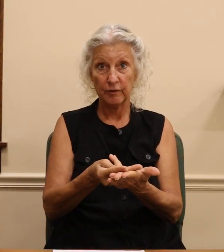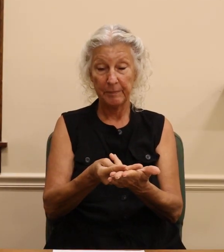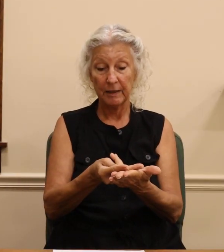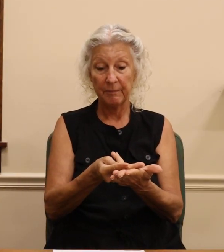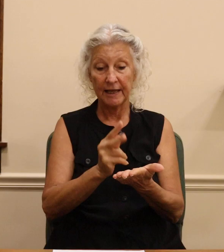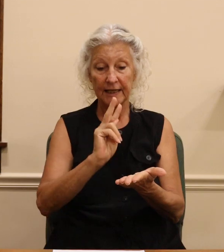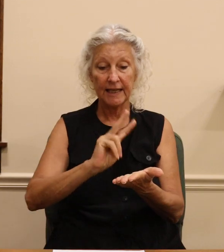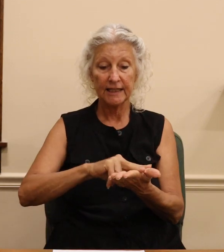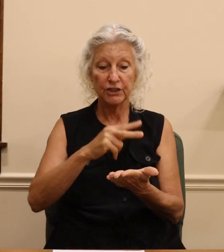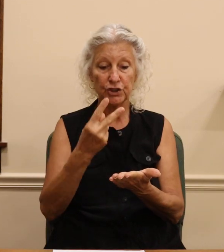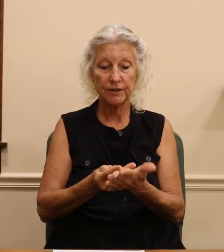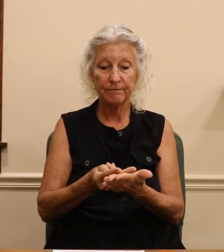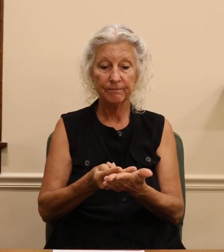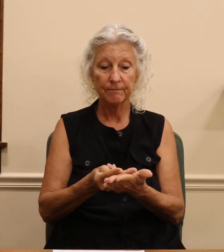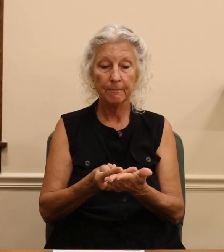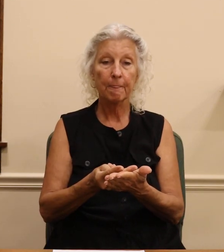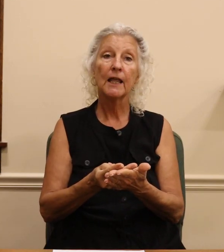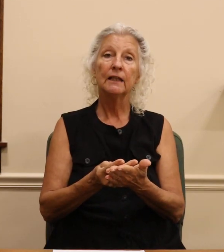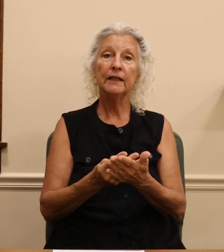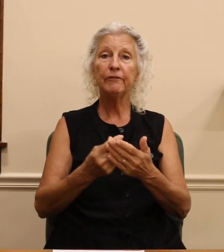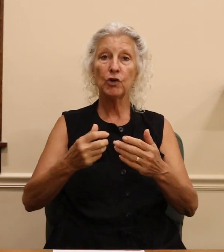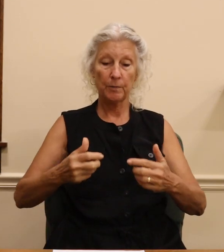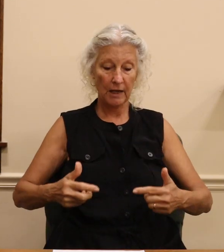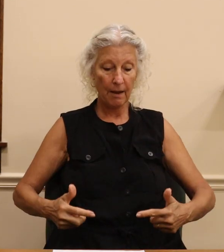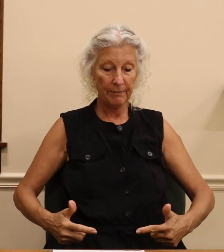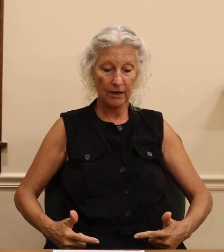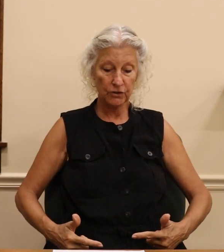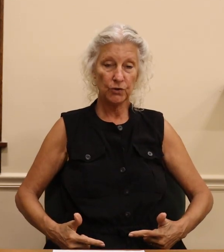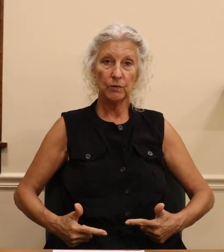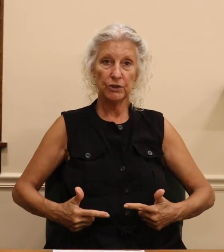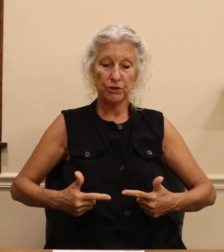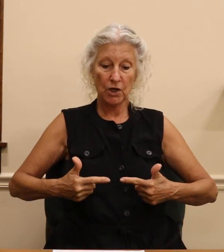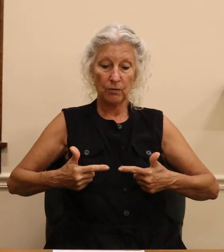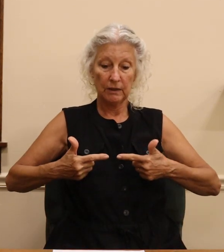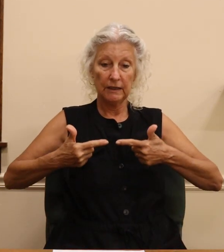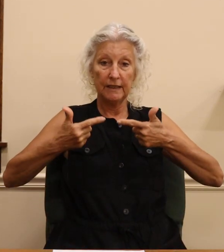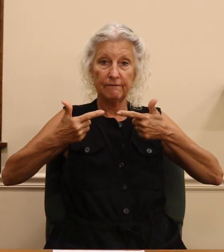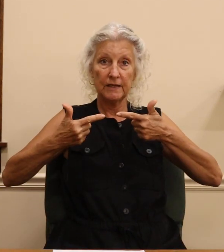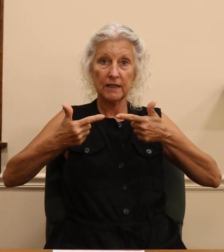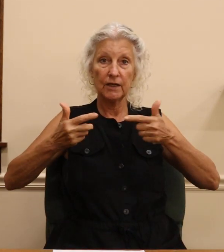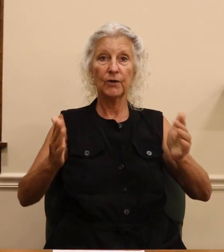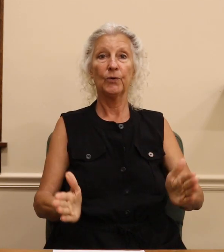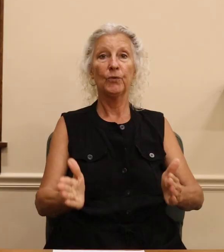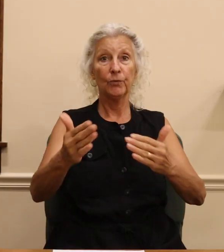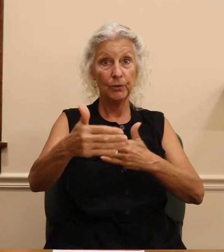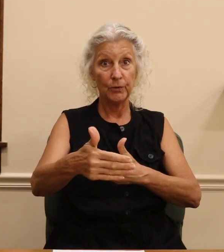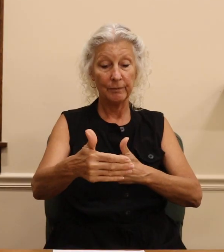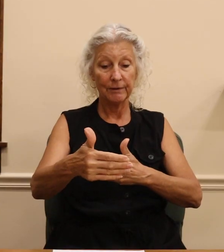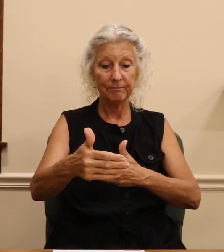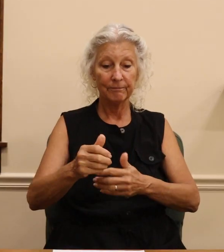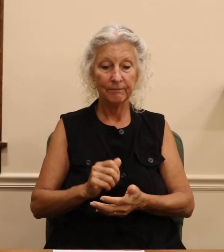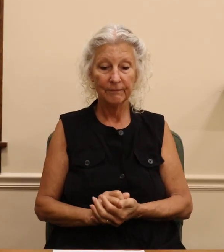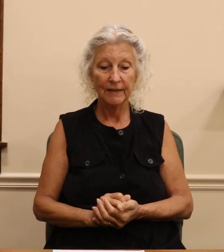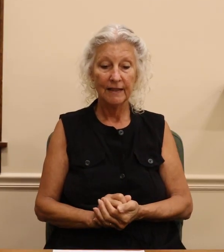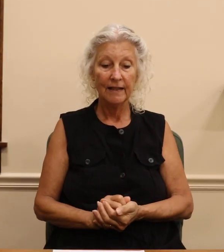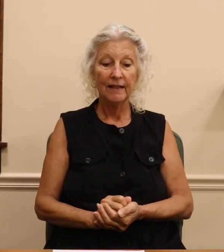flipping a pancake. Kitchen. Living room, compounded 2 words you know. Living room.